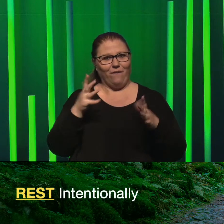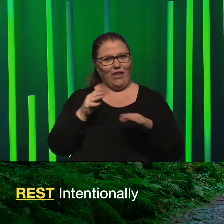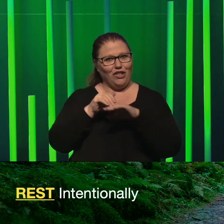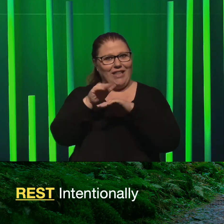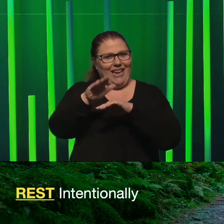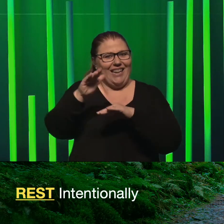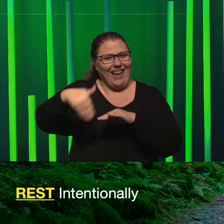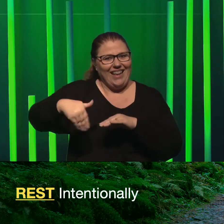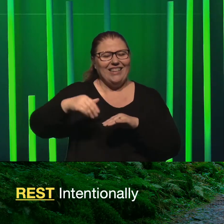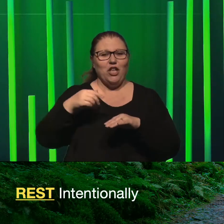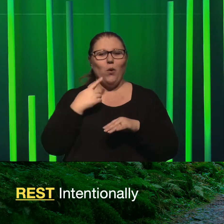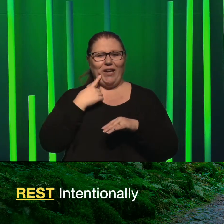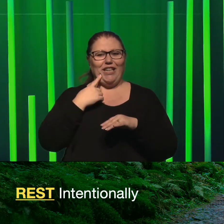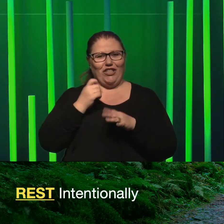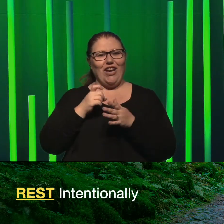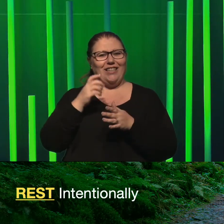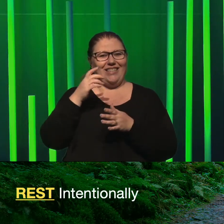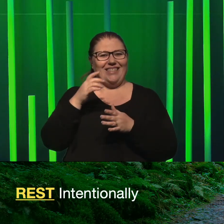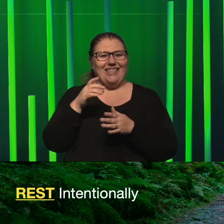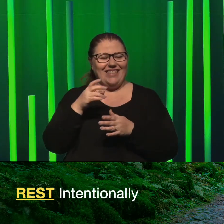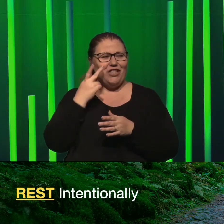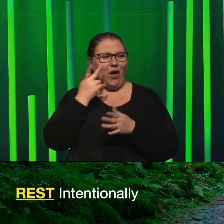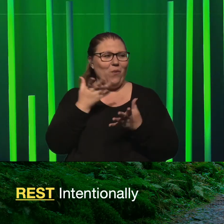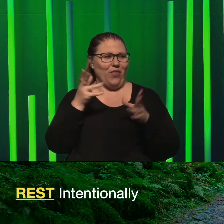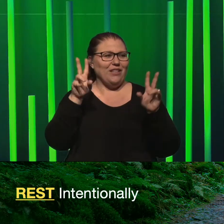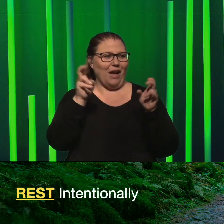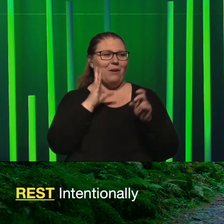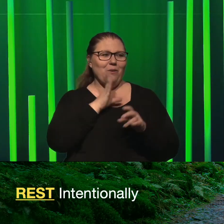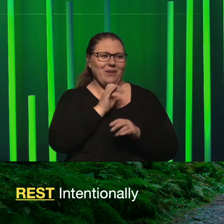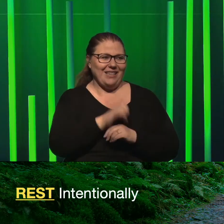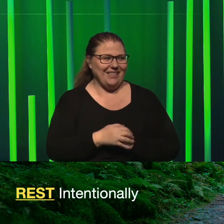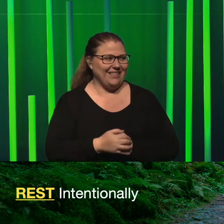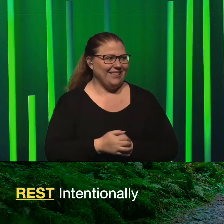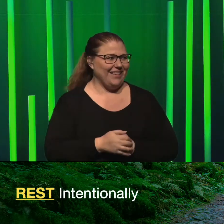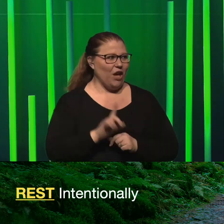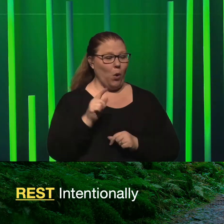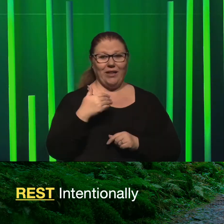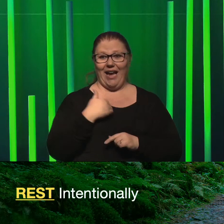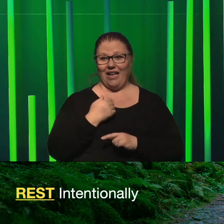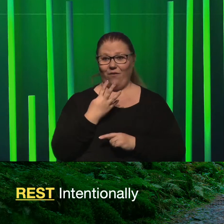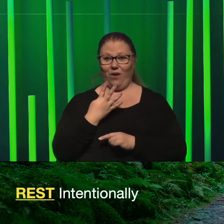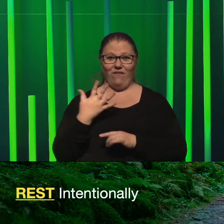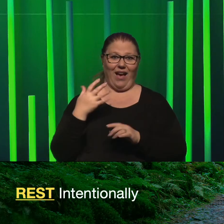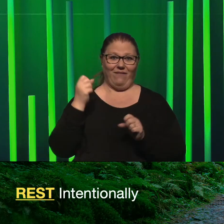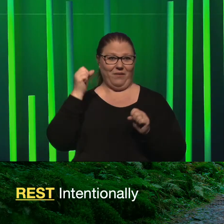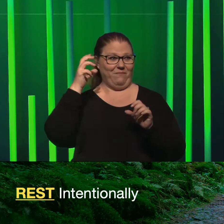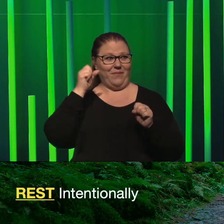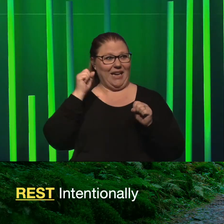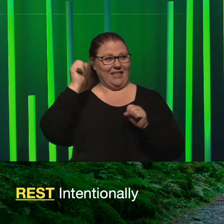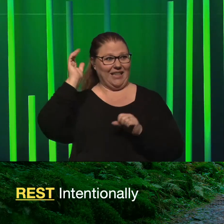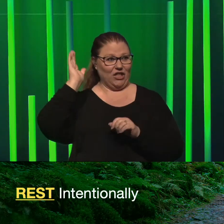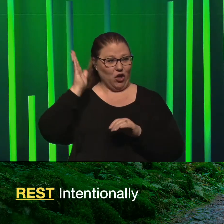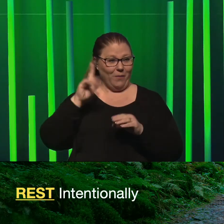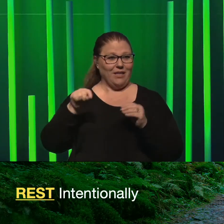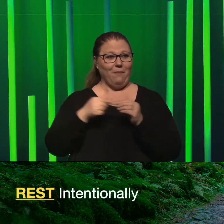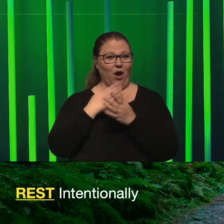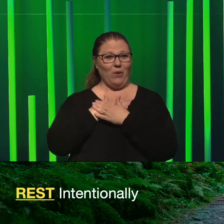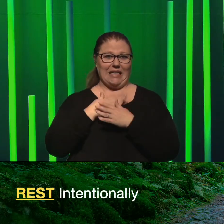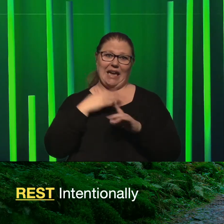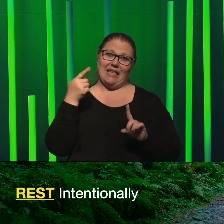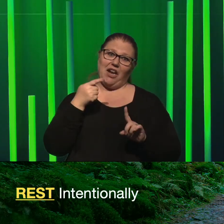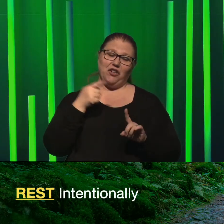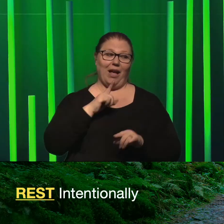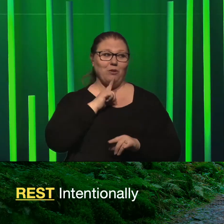to him, so he just found out what the topic is that day. He's only got about 45 amazing sermons on resting intentionally, I'm